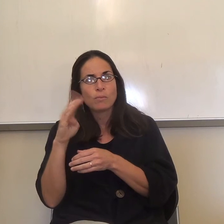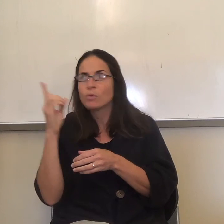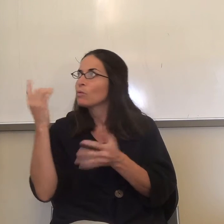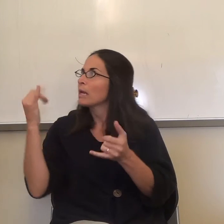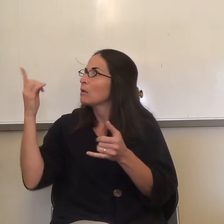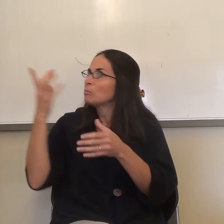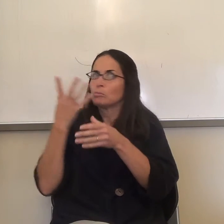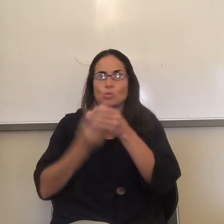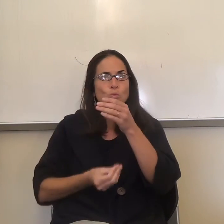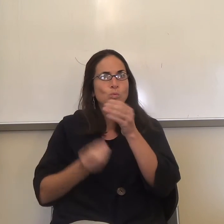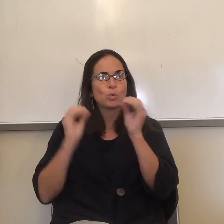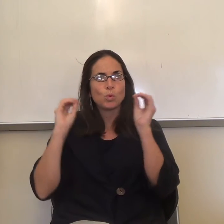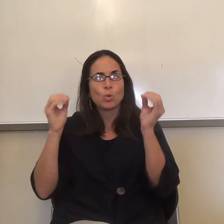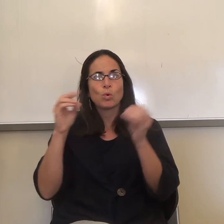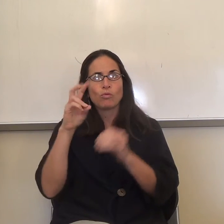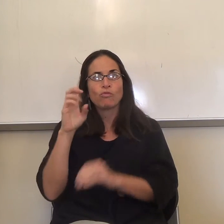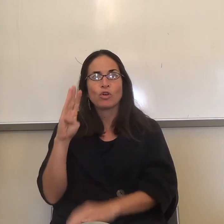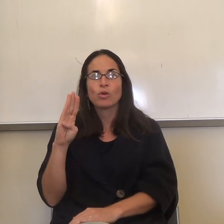There you go. Okay.